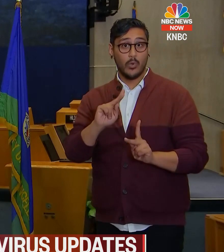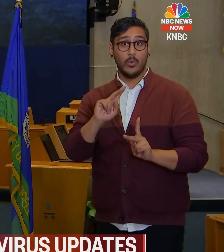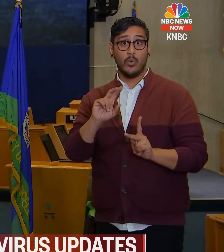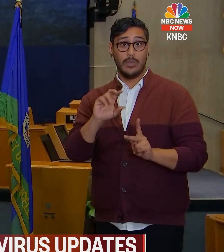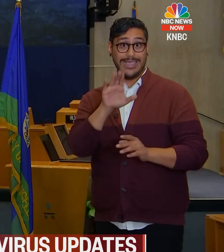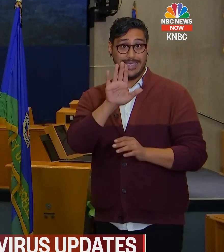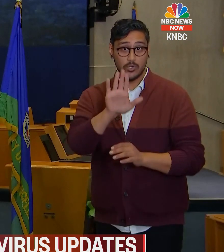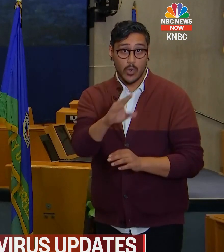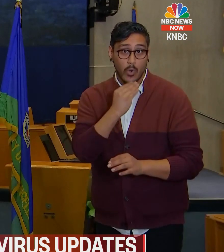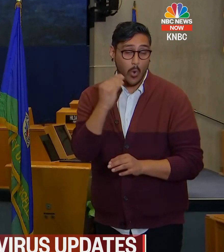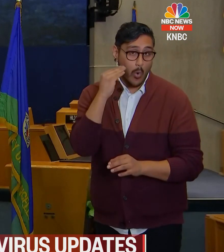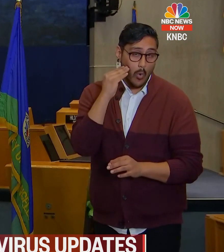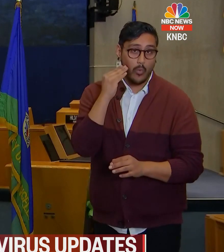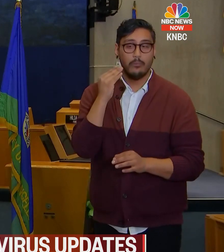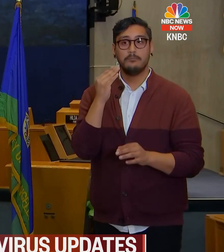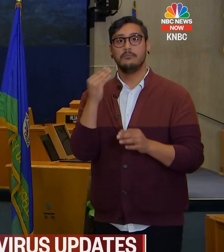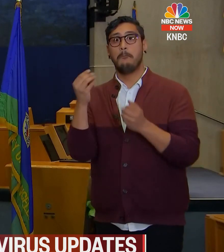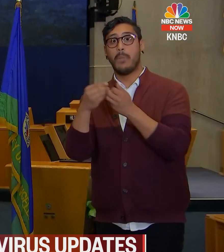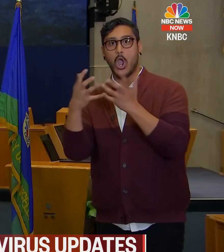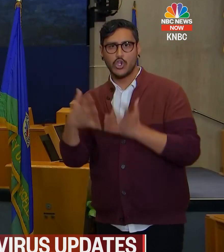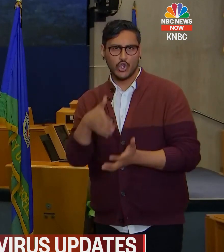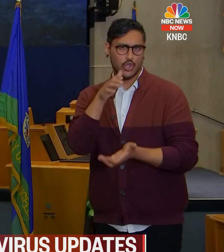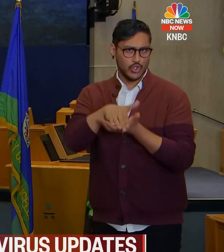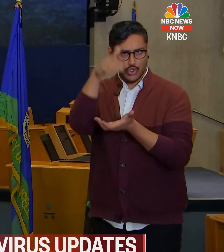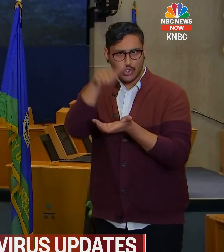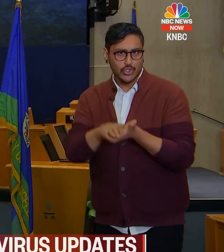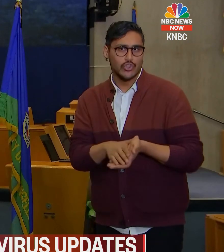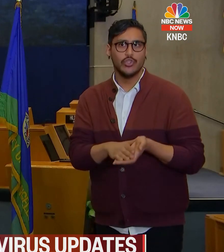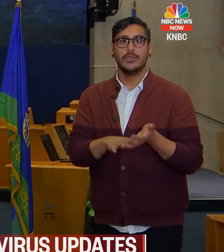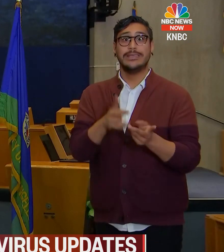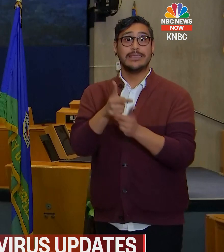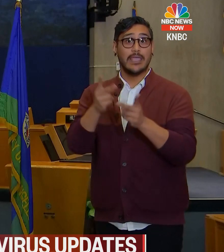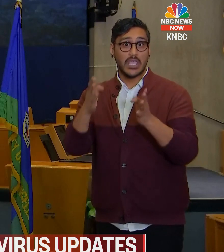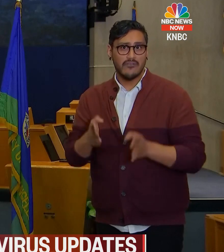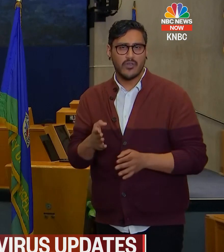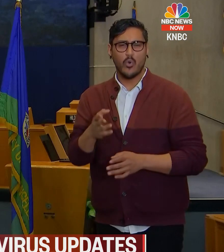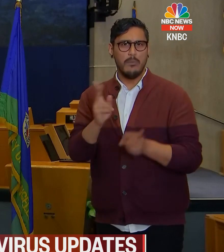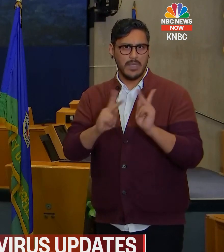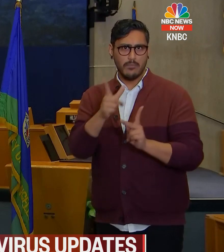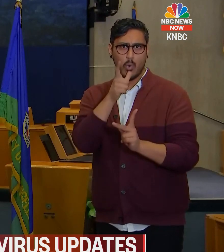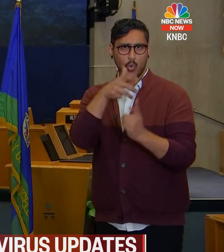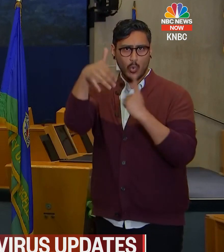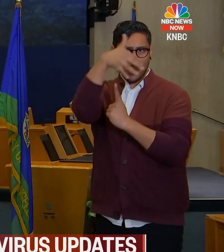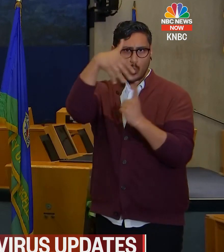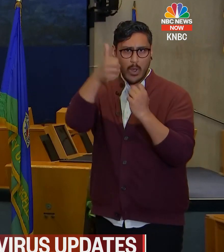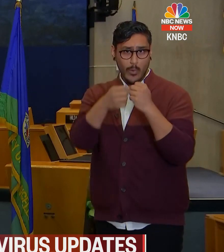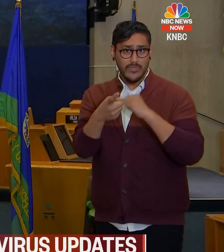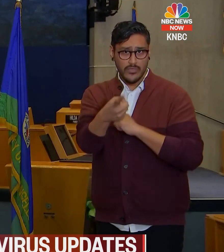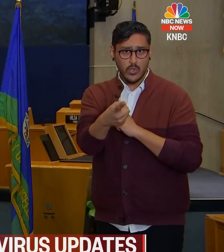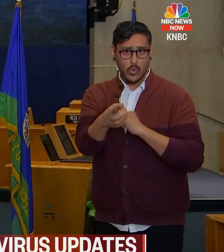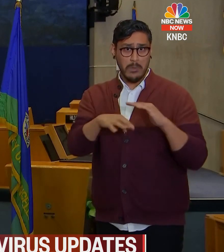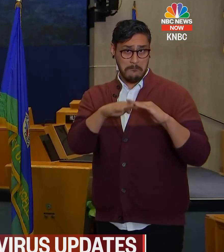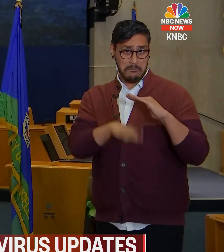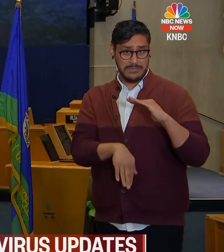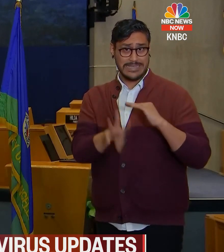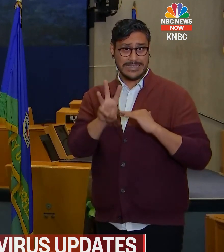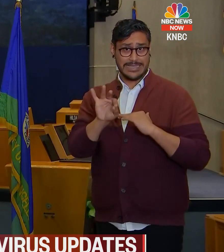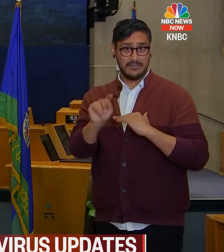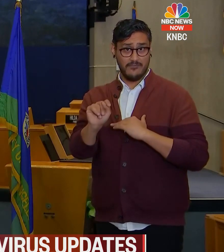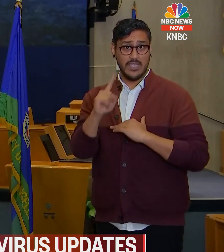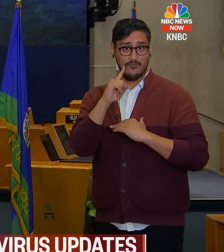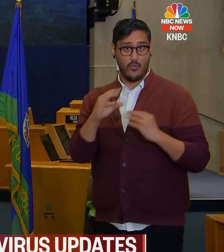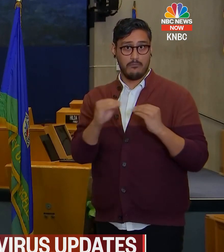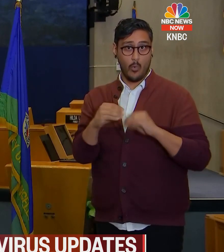intimate partners, caregivers, and those who spend significant face-to-face time, less than 6 feet apart, for